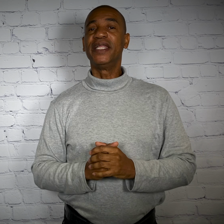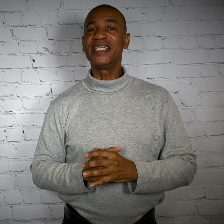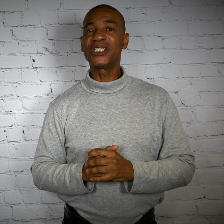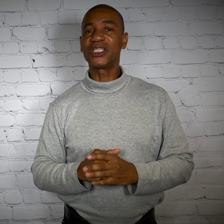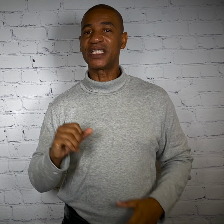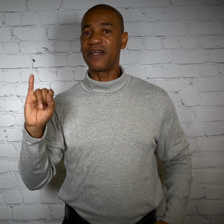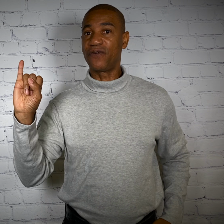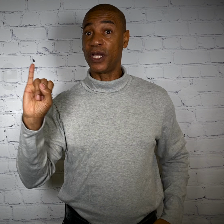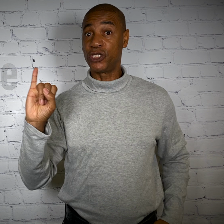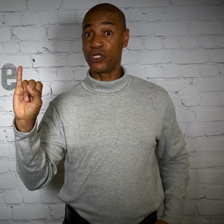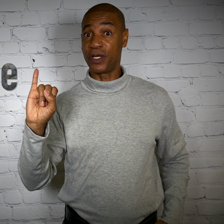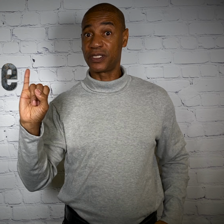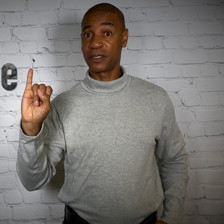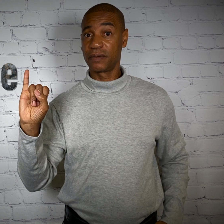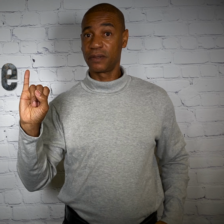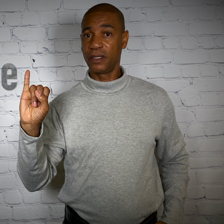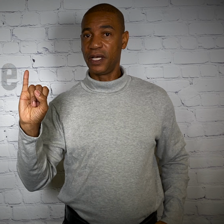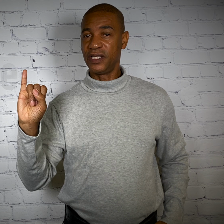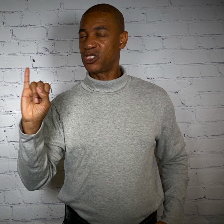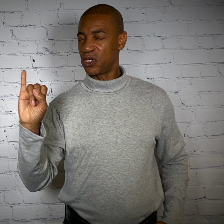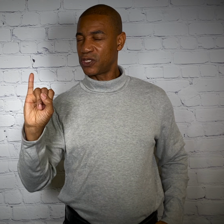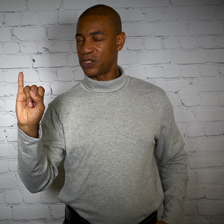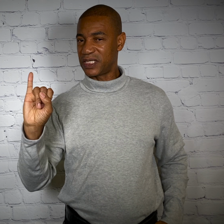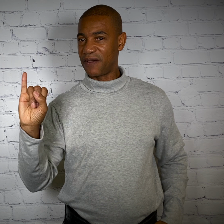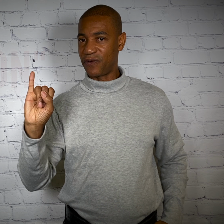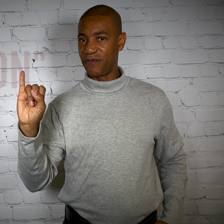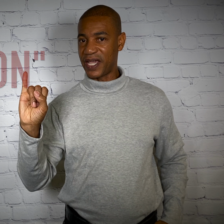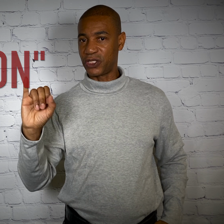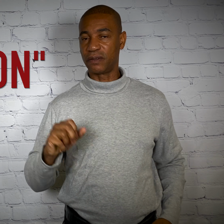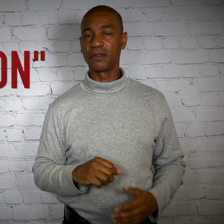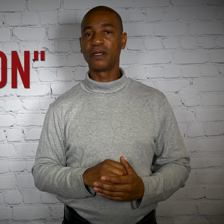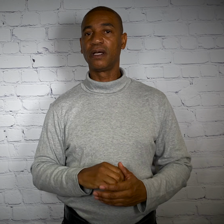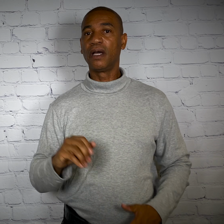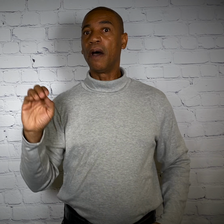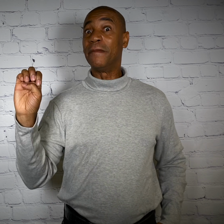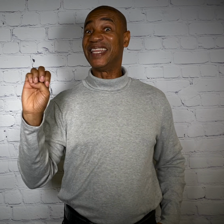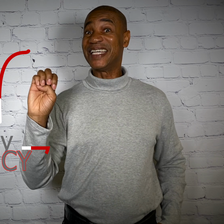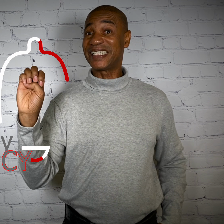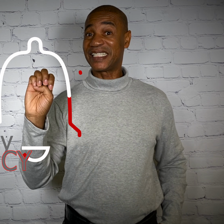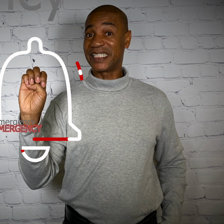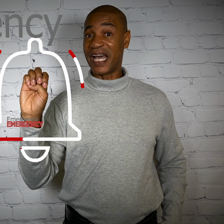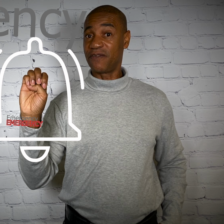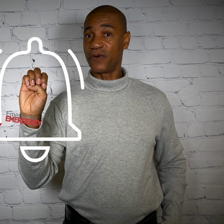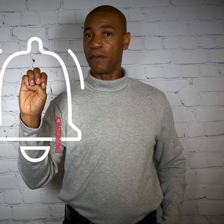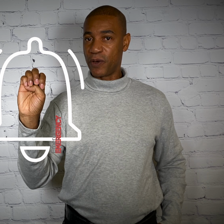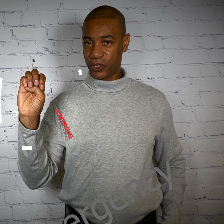This is the sign for insurance. This is also the sign for infection. But this is the sign for